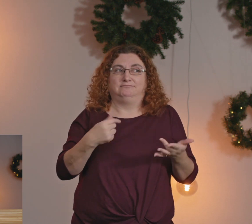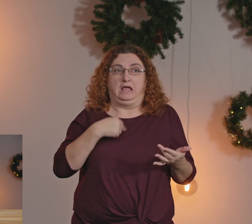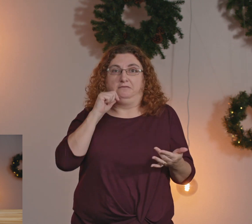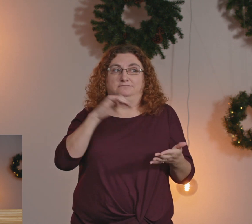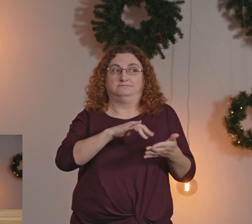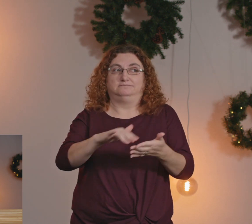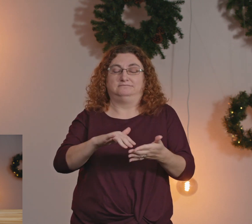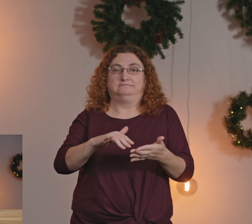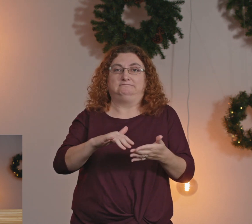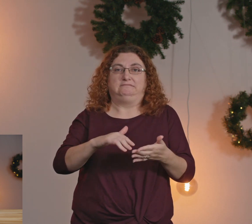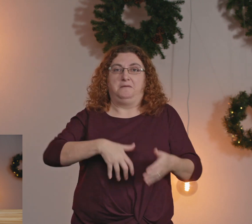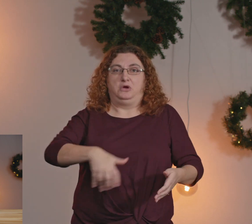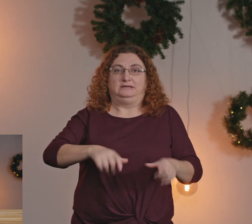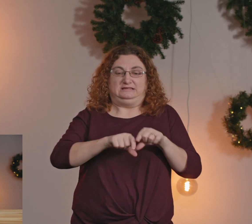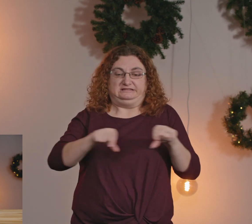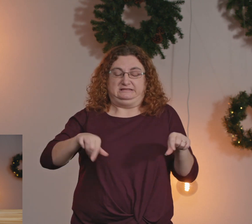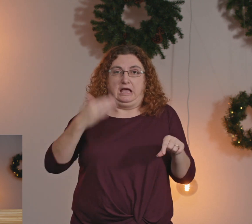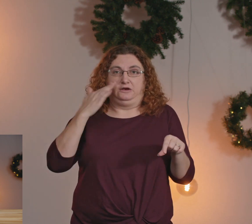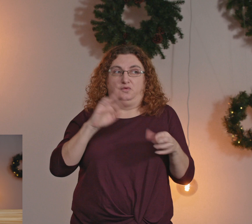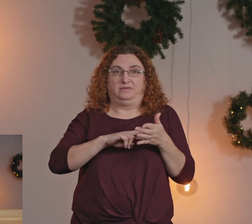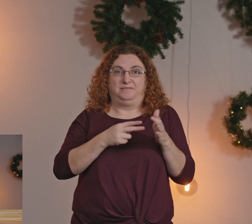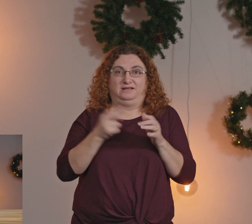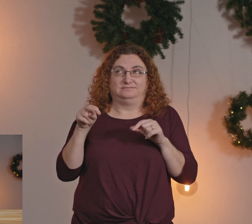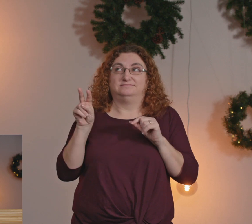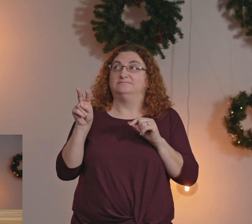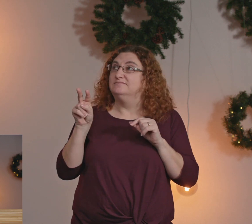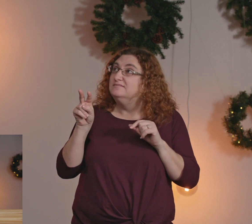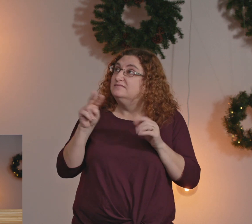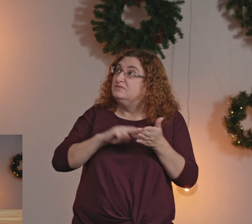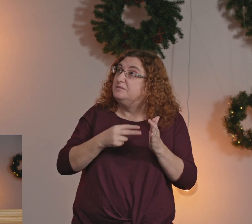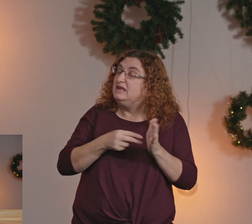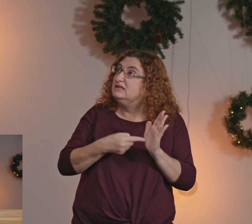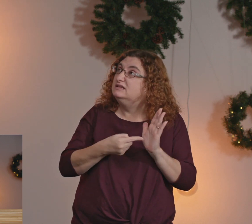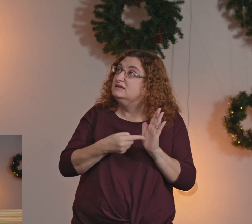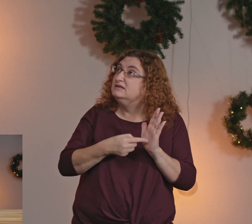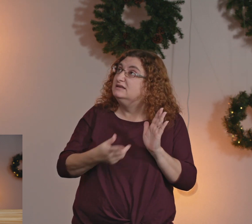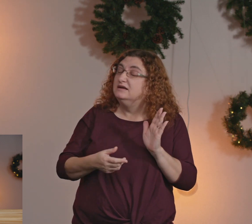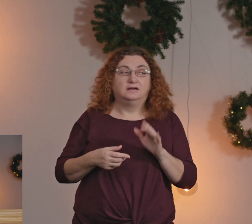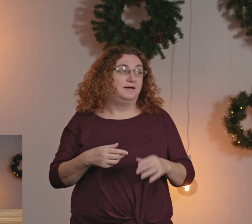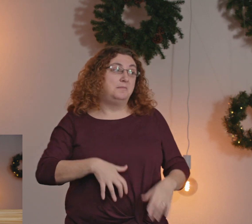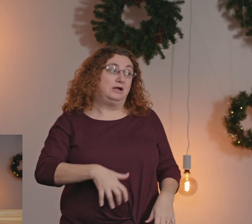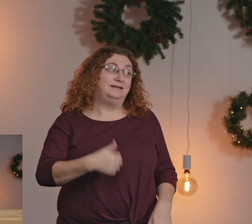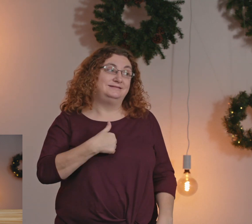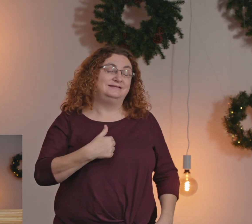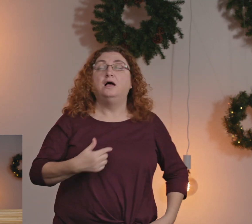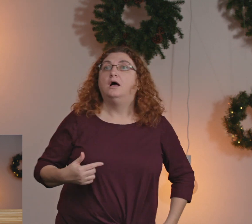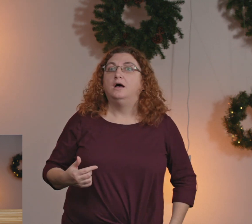studied pregnancy sticks very much, so I didn't really know what that meant. And I looked at her, and I said, what? She said, we're pregnant.